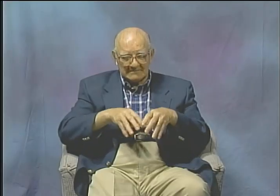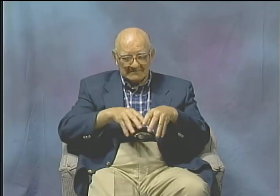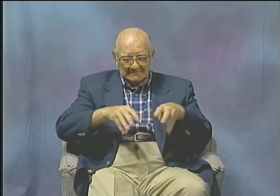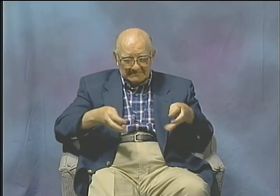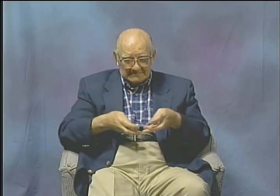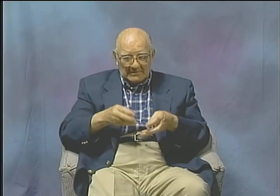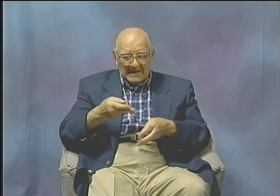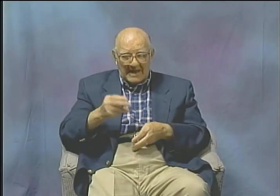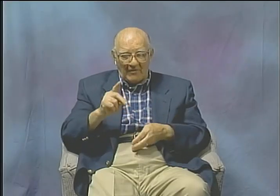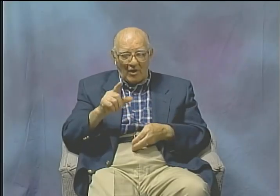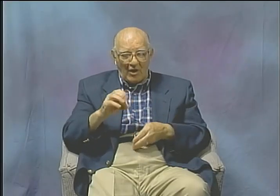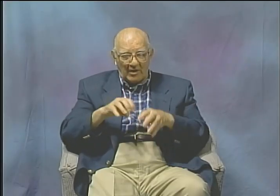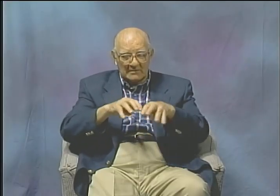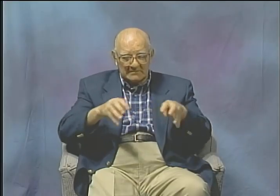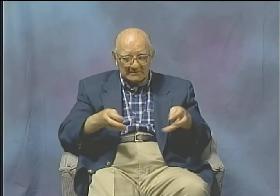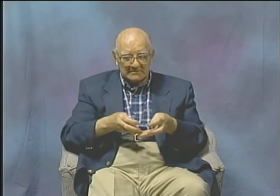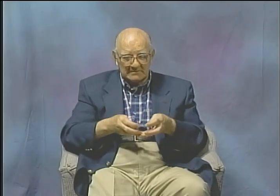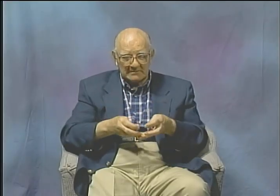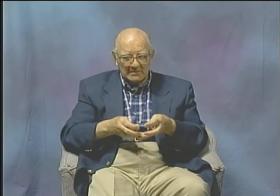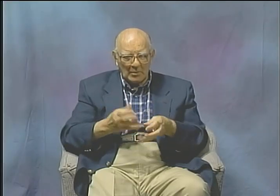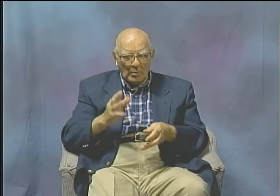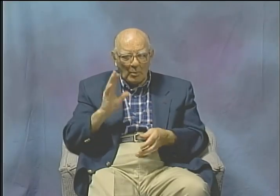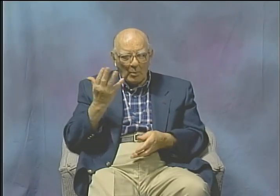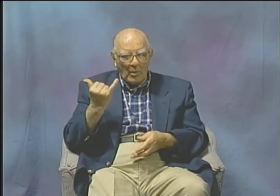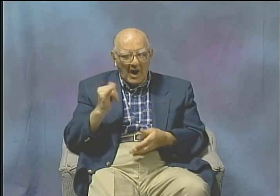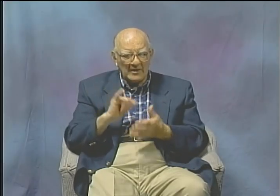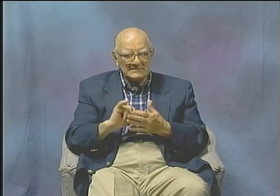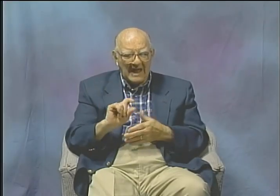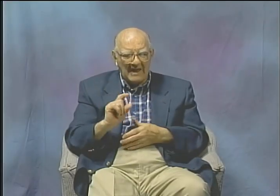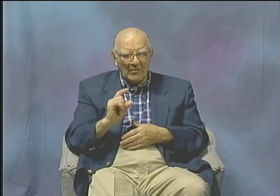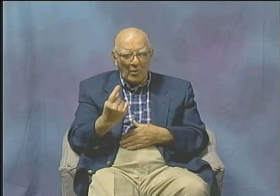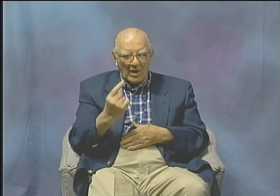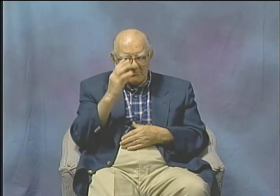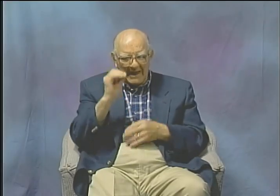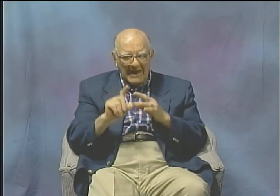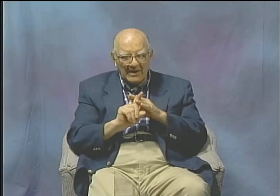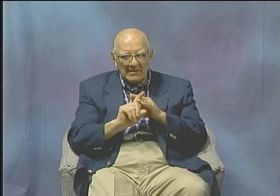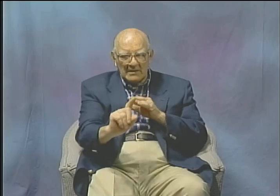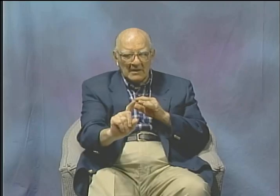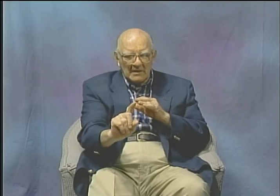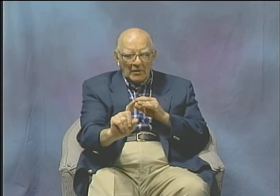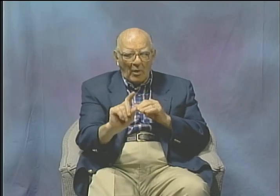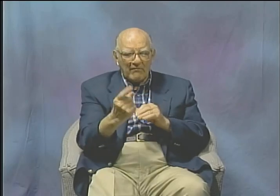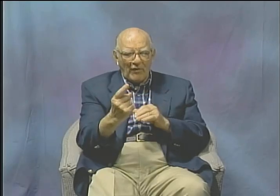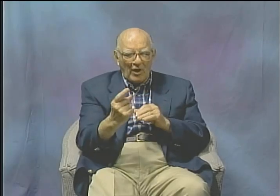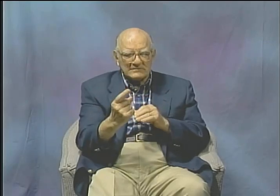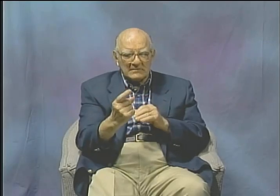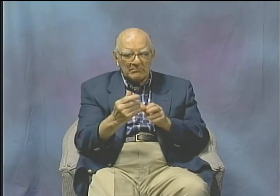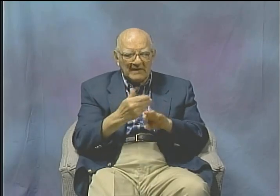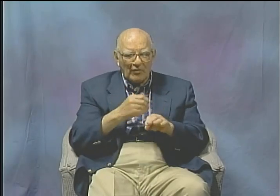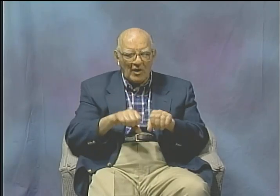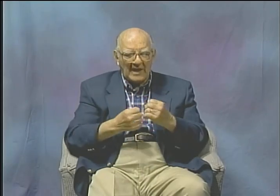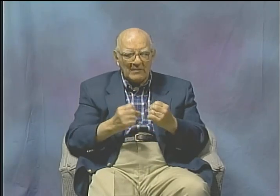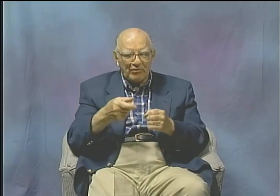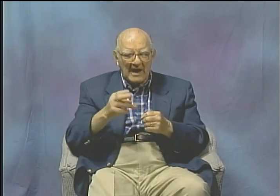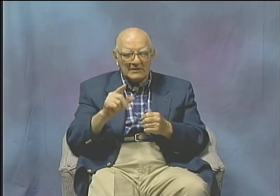when they have a huddle, why does that one man go first before they break the